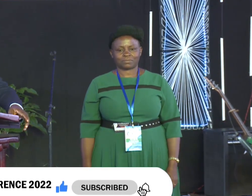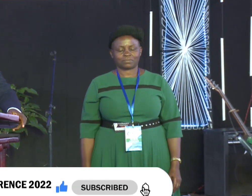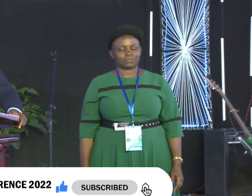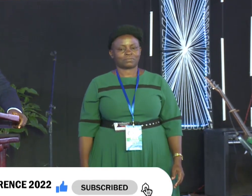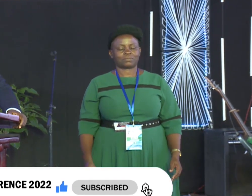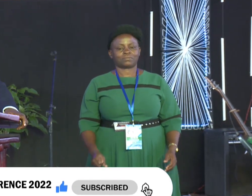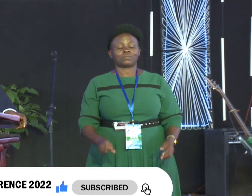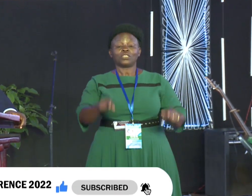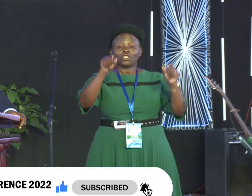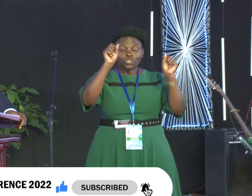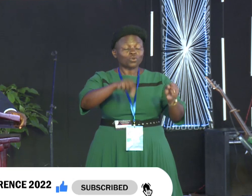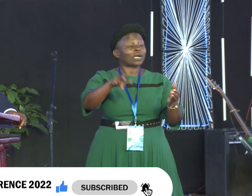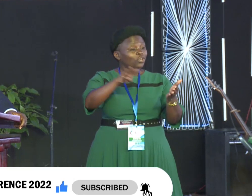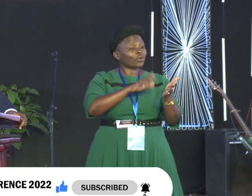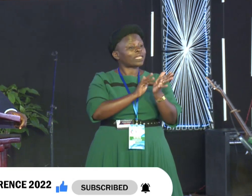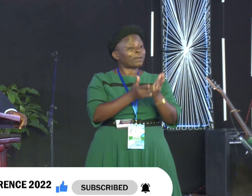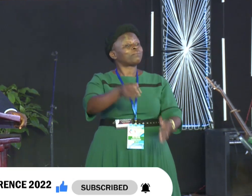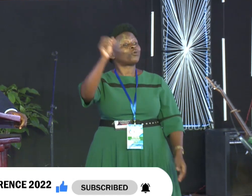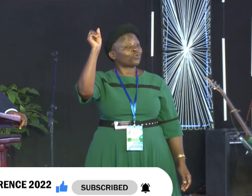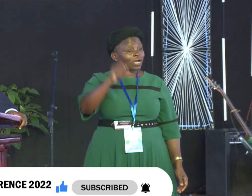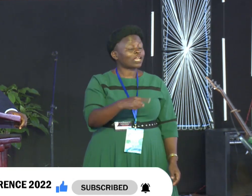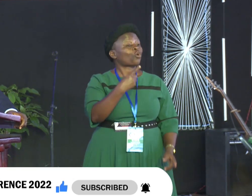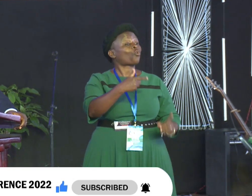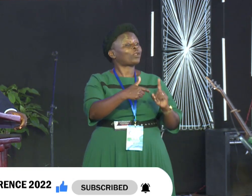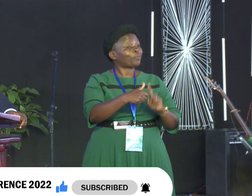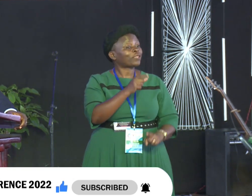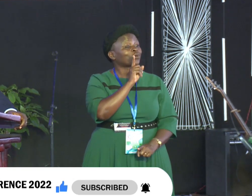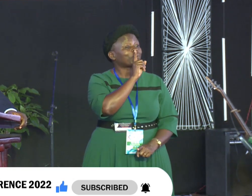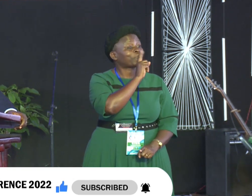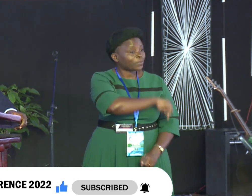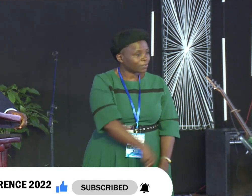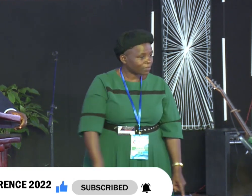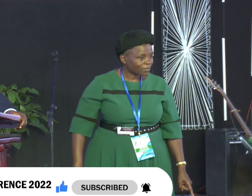Bible, you can read the Bible.